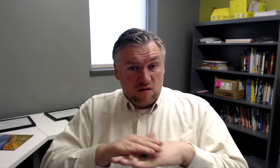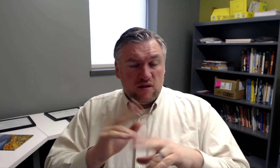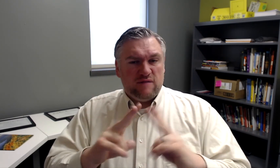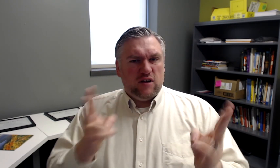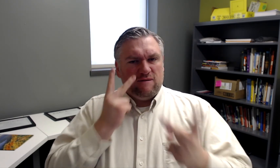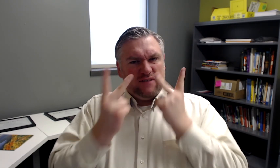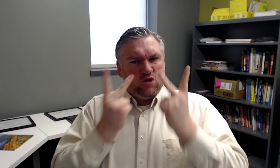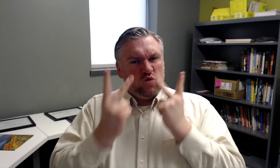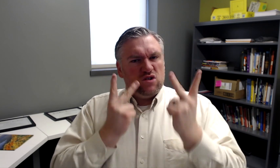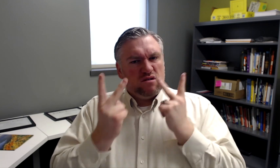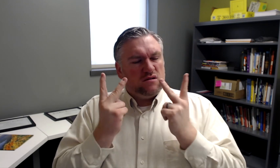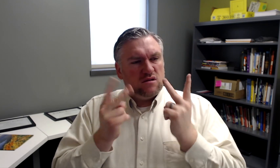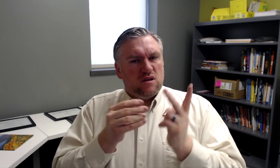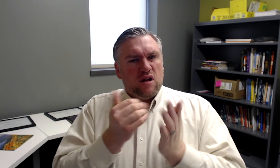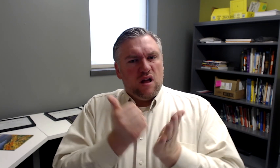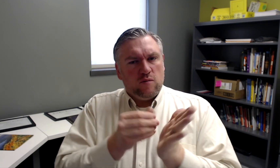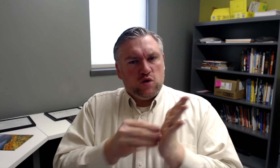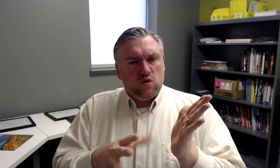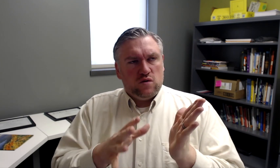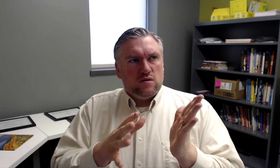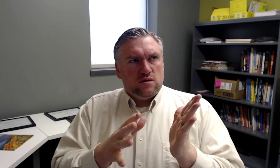If you're doing something hands-on, very visual,